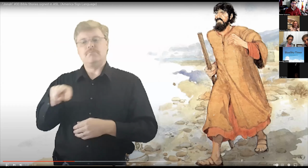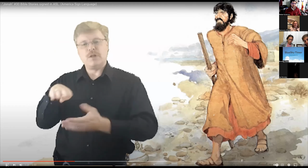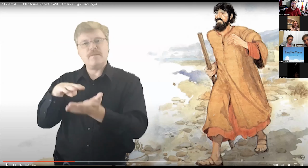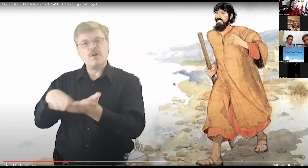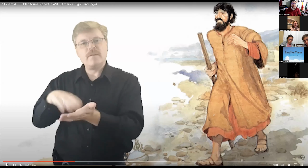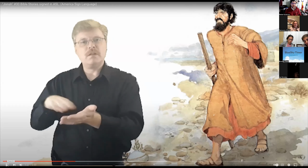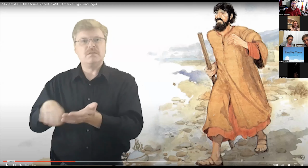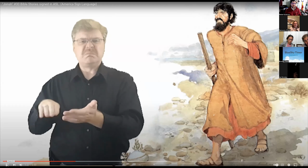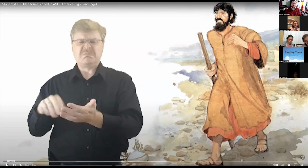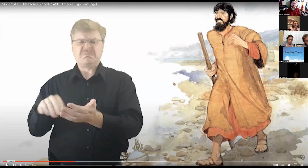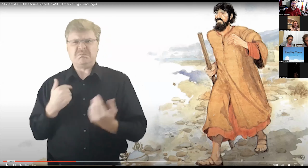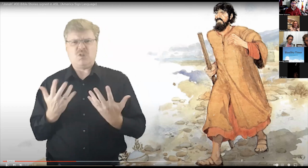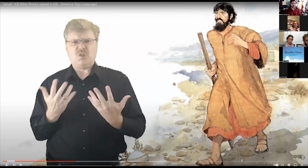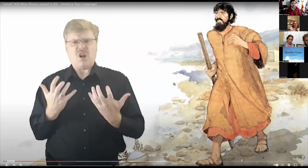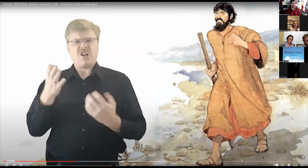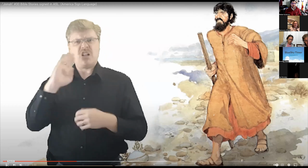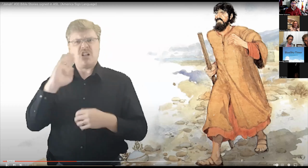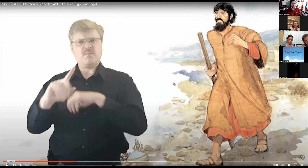And